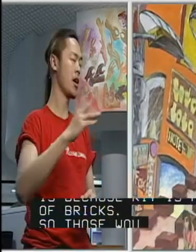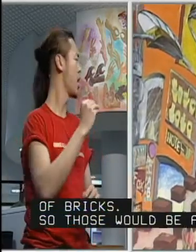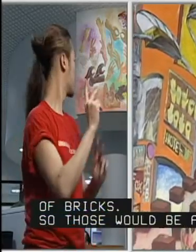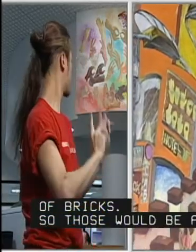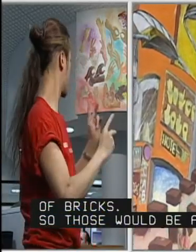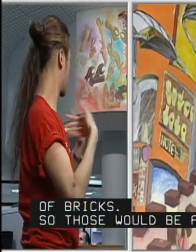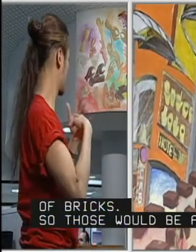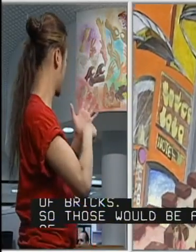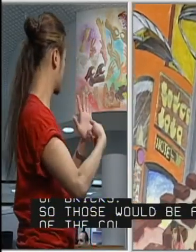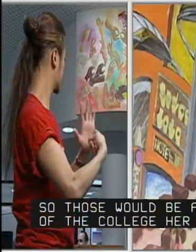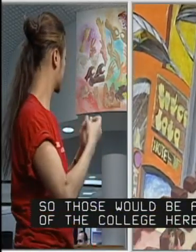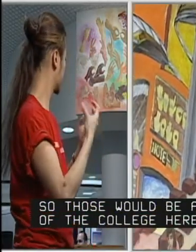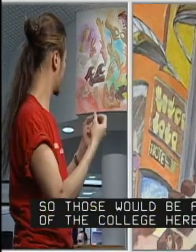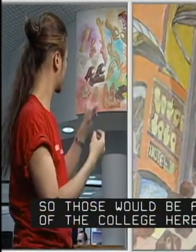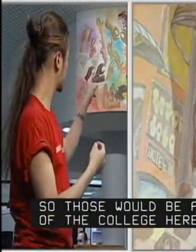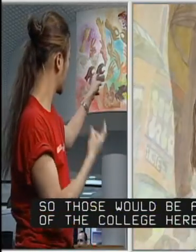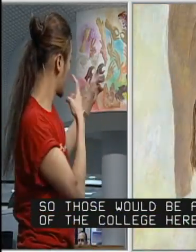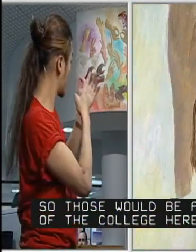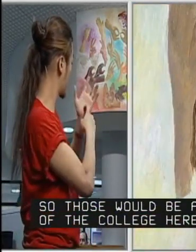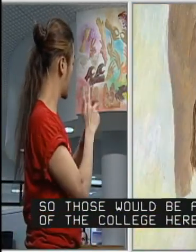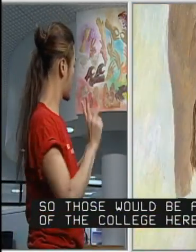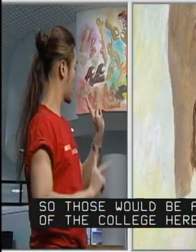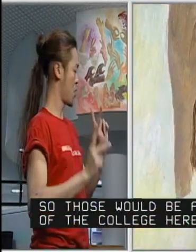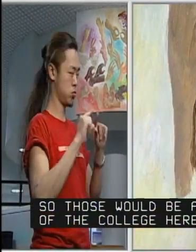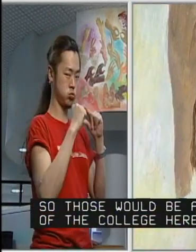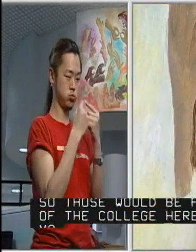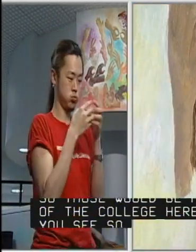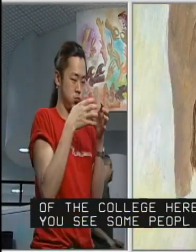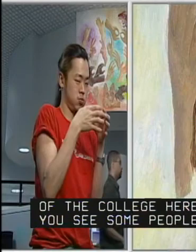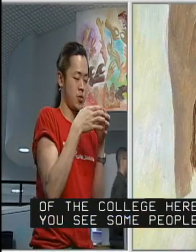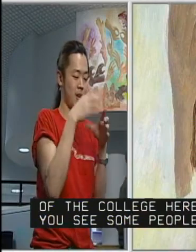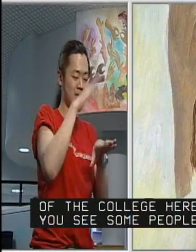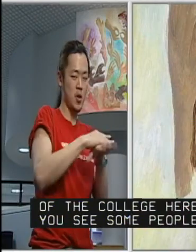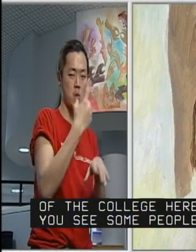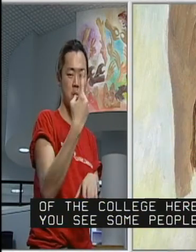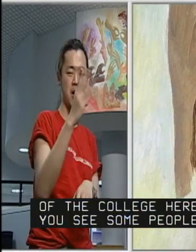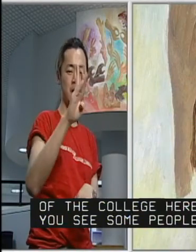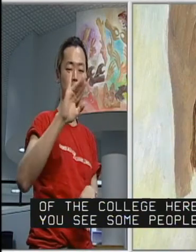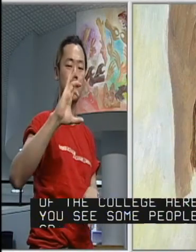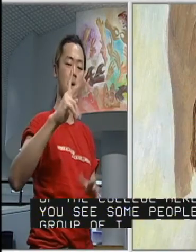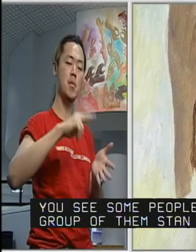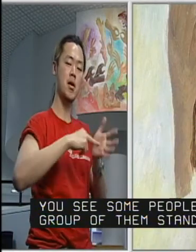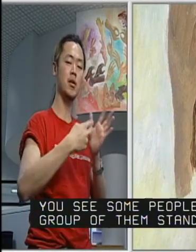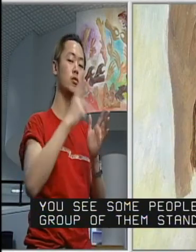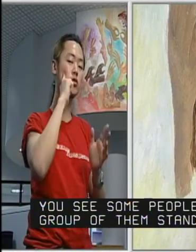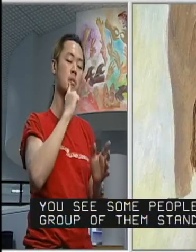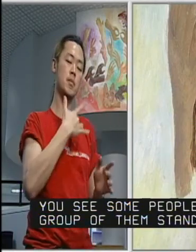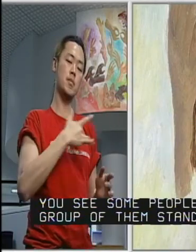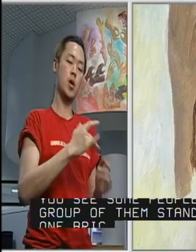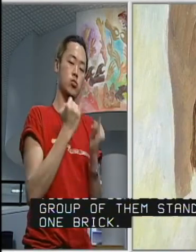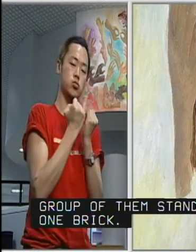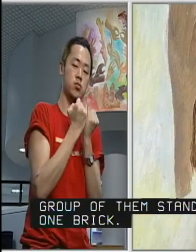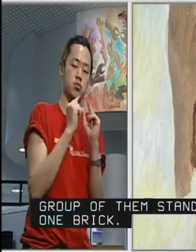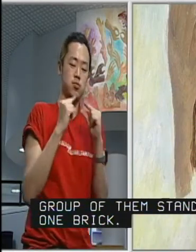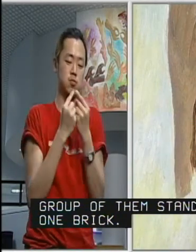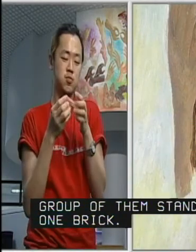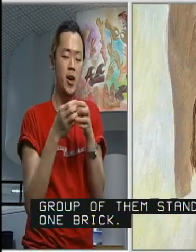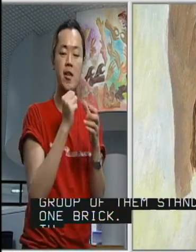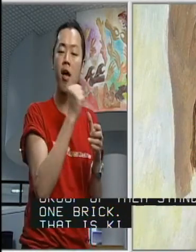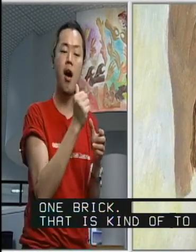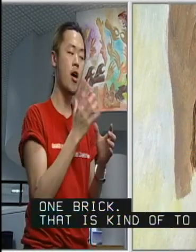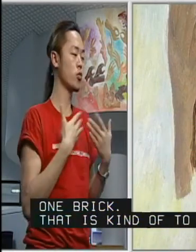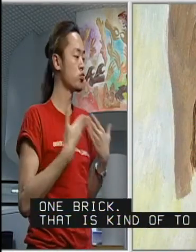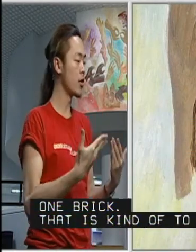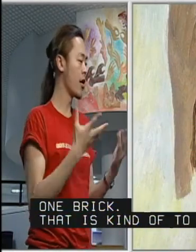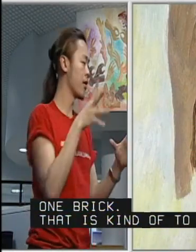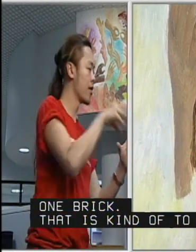those would be a good symbol of the college here. You see some people here, a group of them standing all on one brick. That's